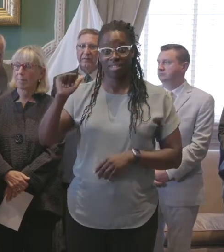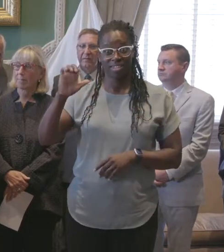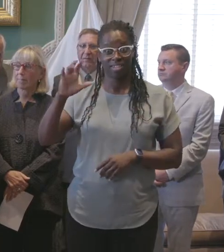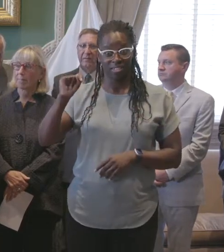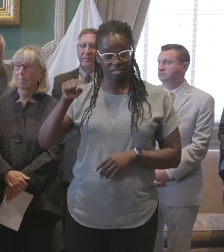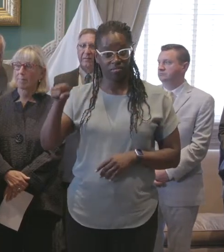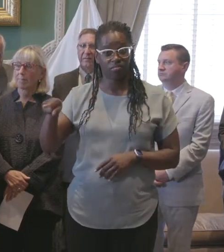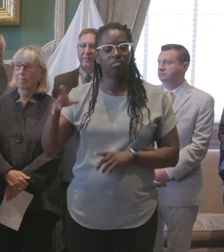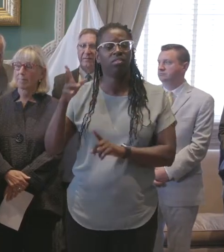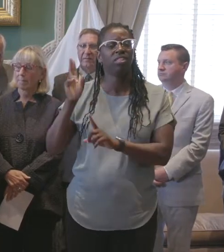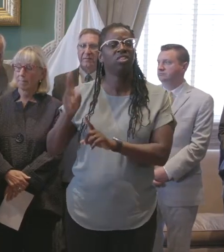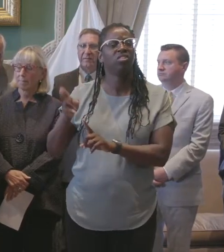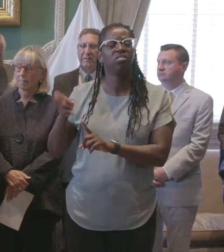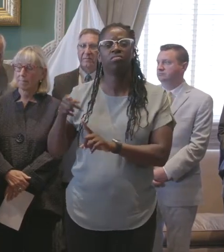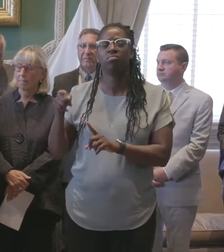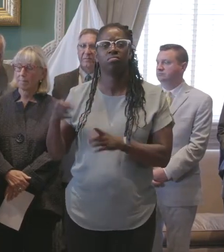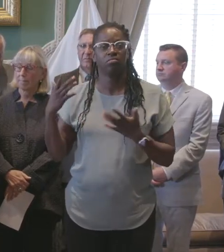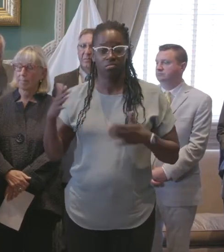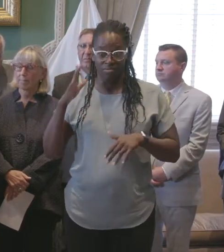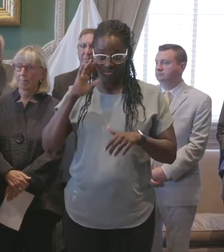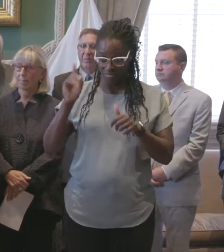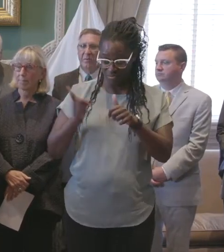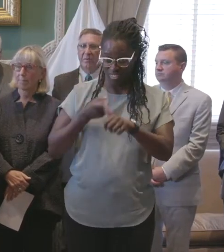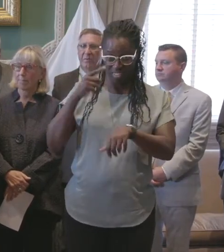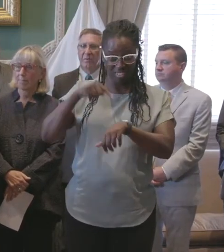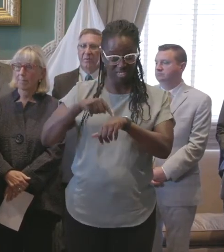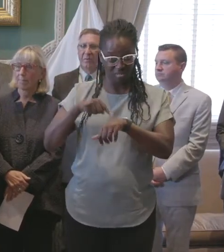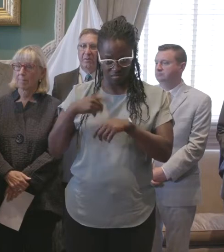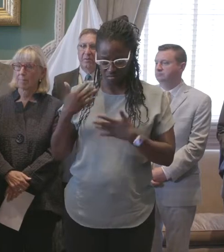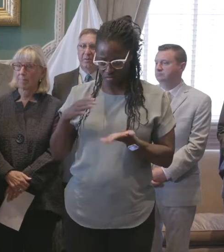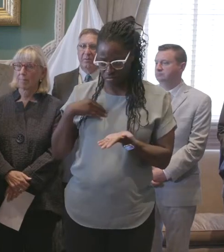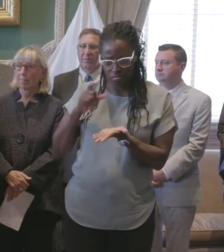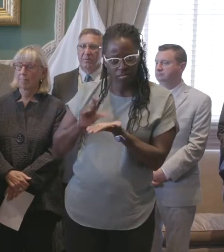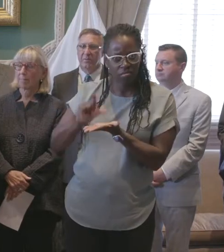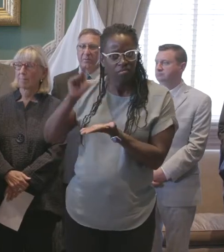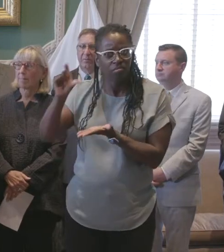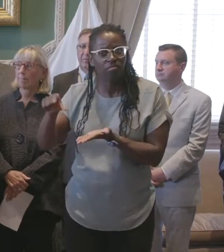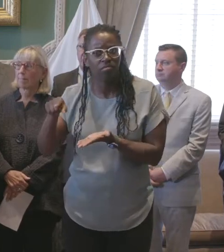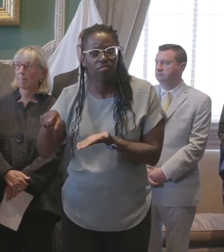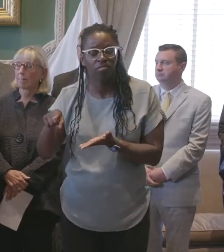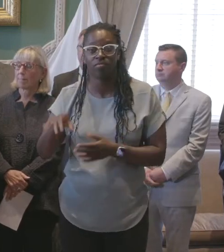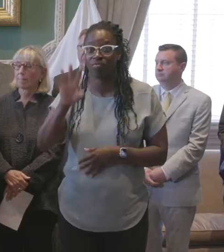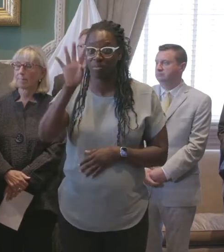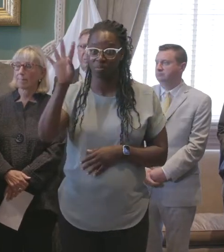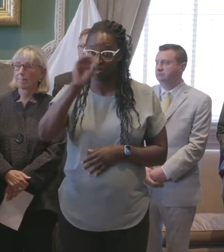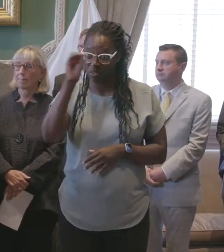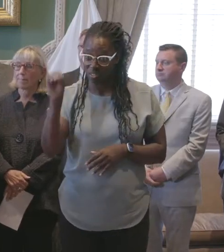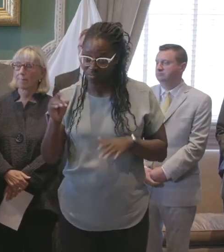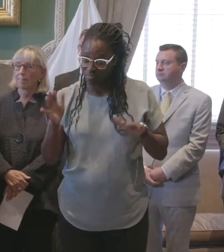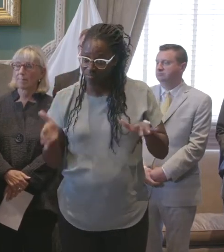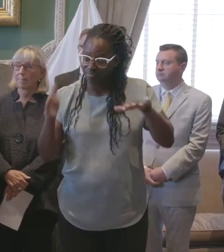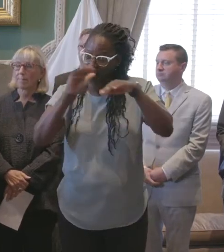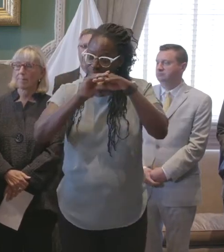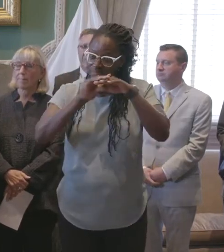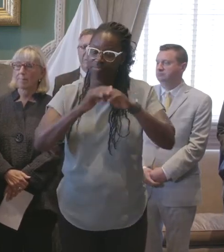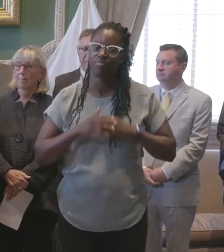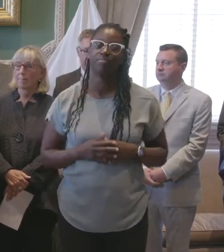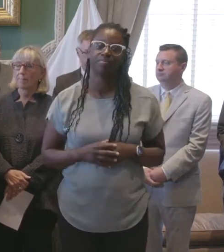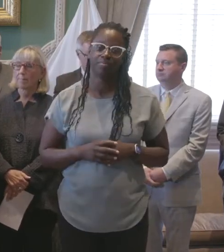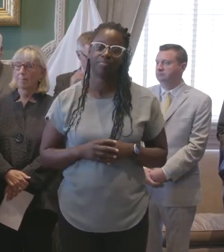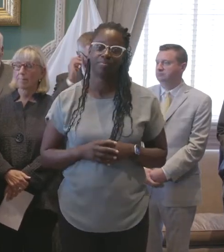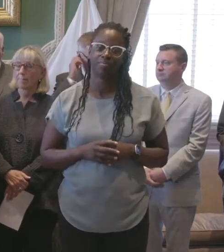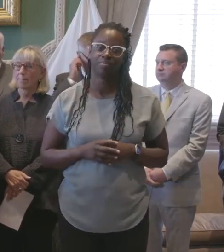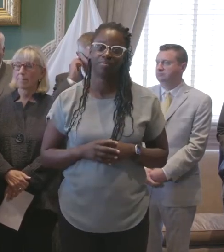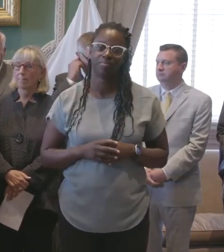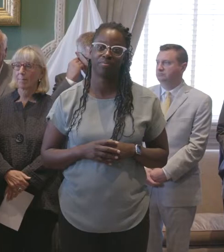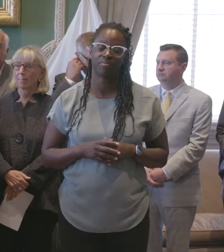means in this budget is nearly $7 billion of Chapter 78, a 4% increase over 24. We're investing more than ever